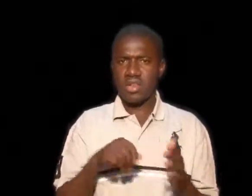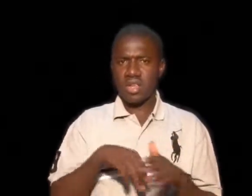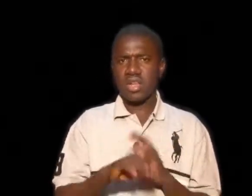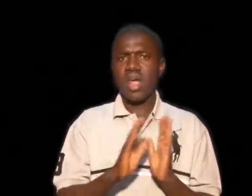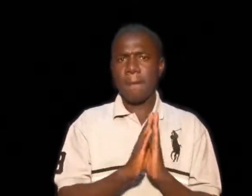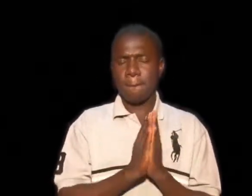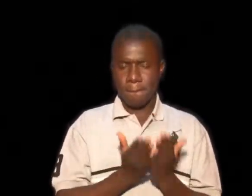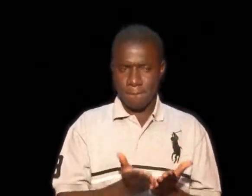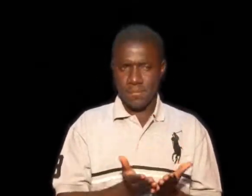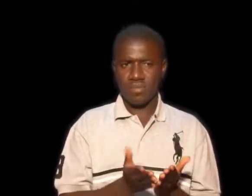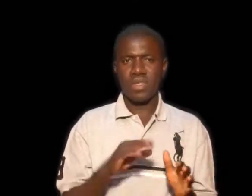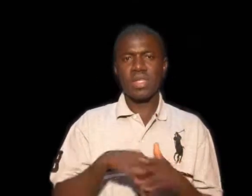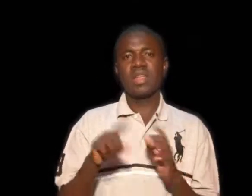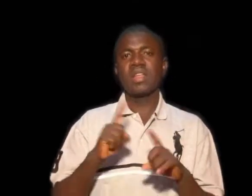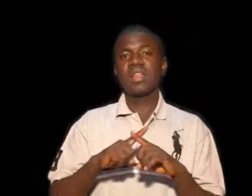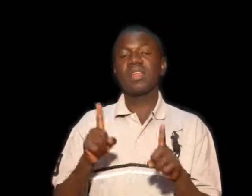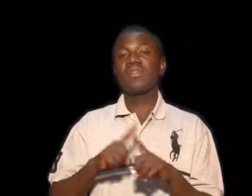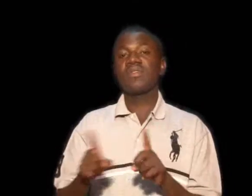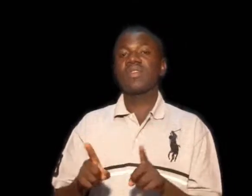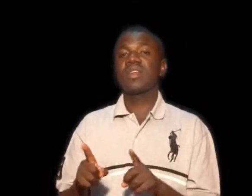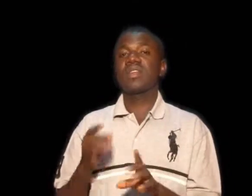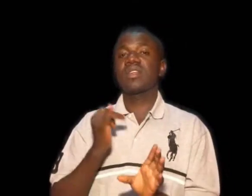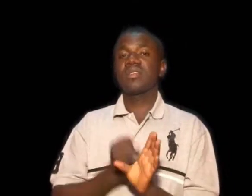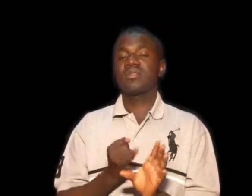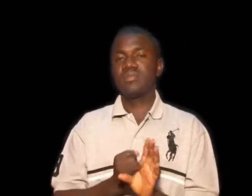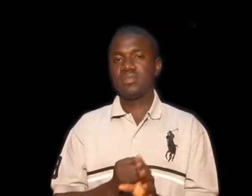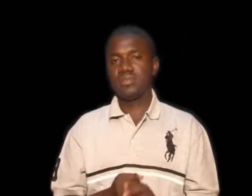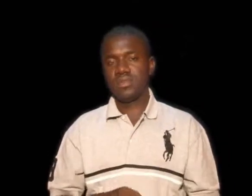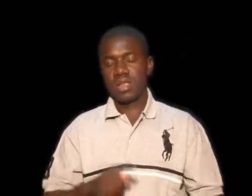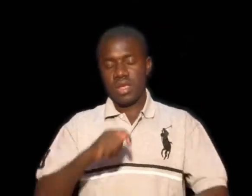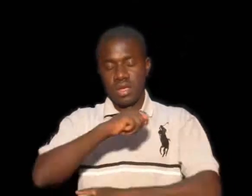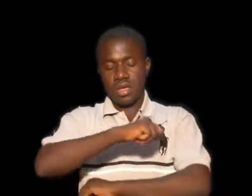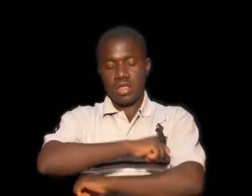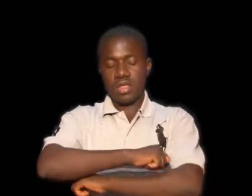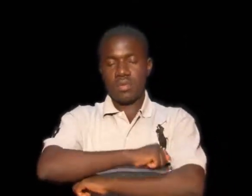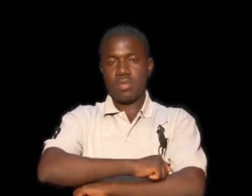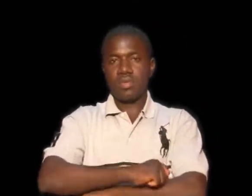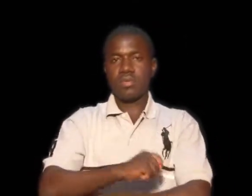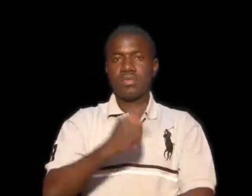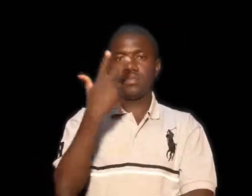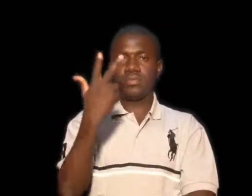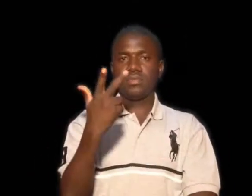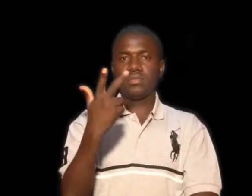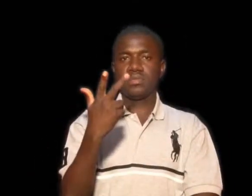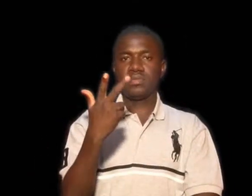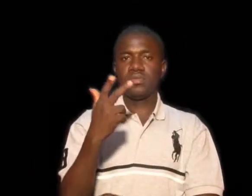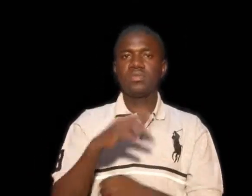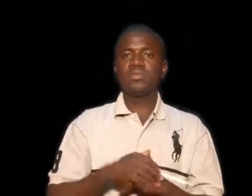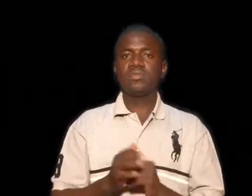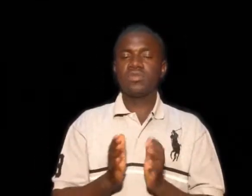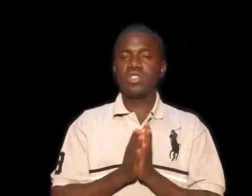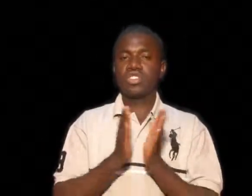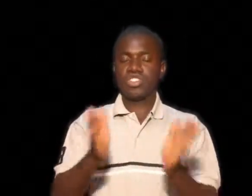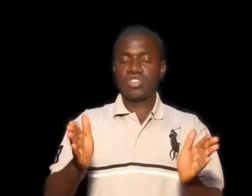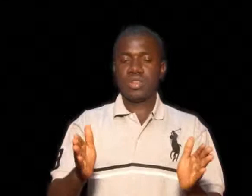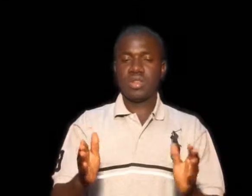for relating to people with various types of impairment. Table 3. General etiquette